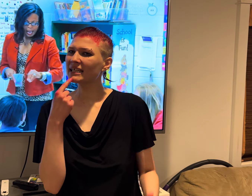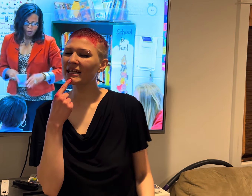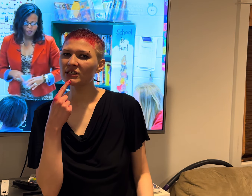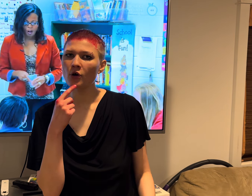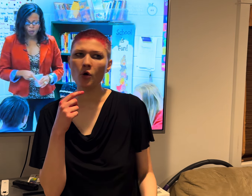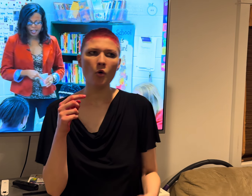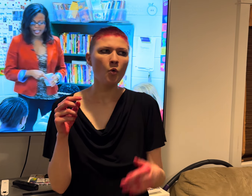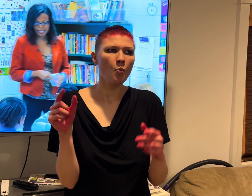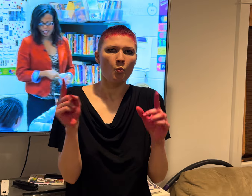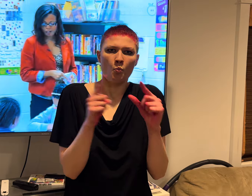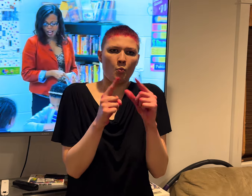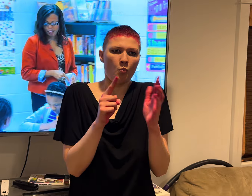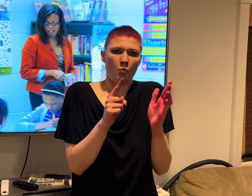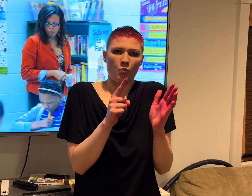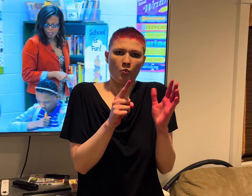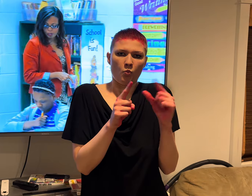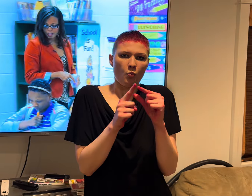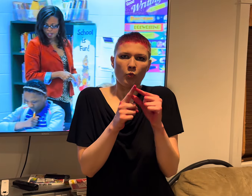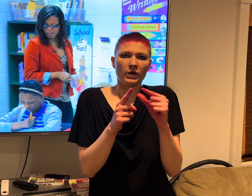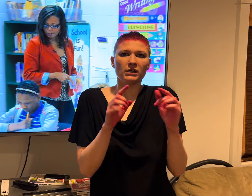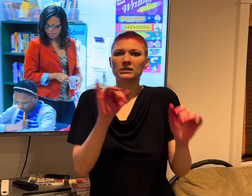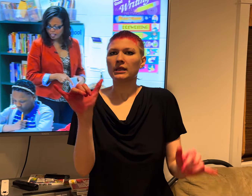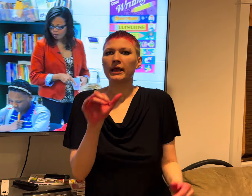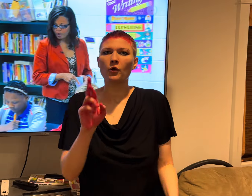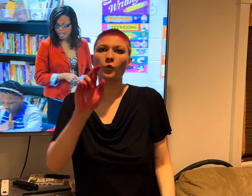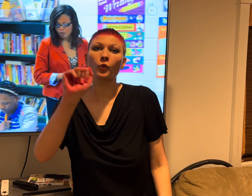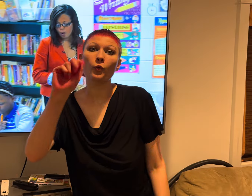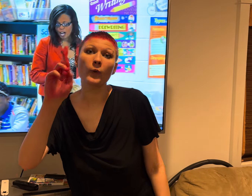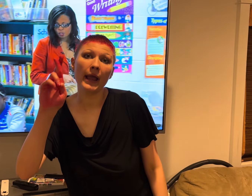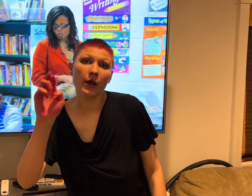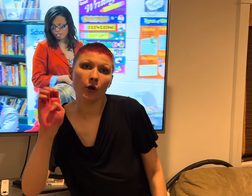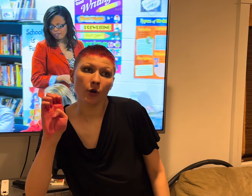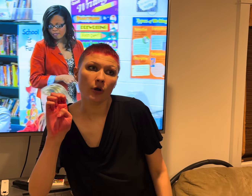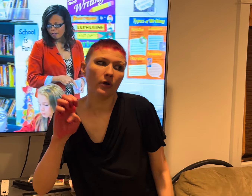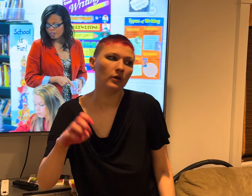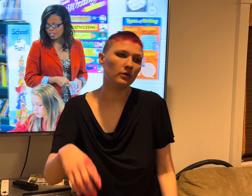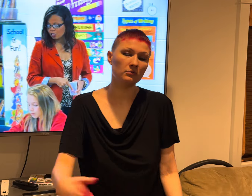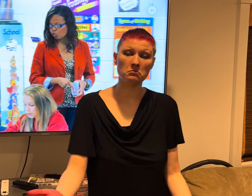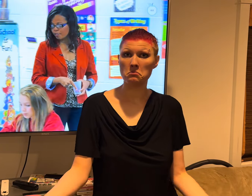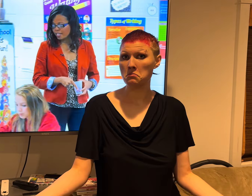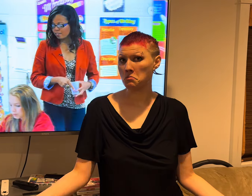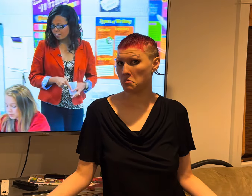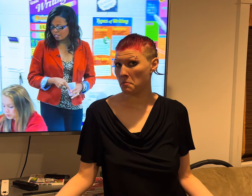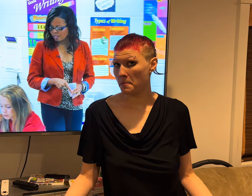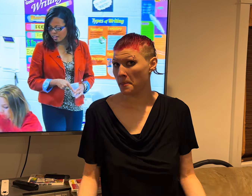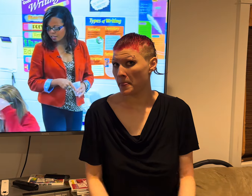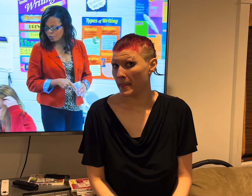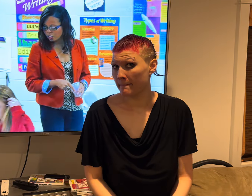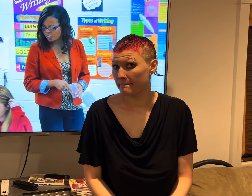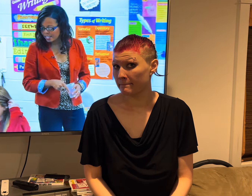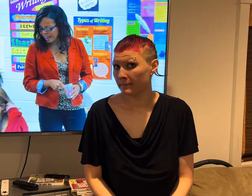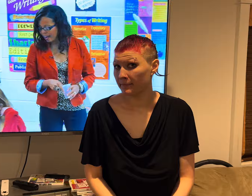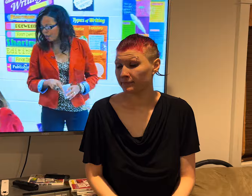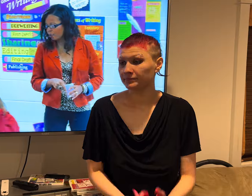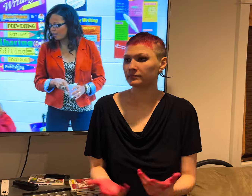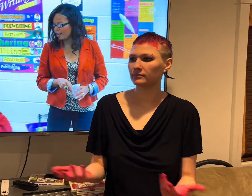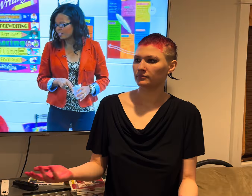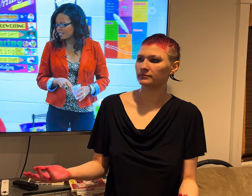We've already identified the hemispheres, and if we had watched Venus transit the sun, which day would we have seen